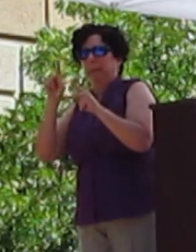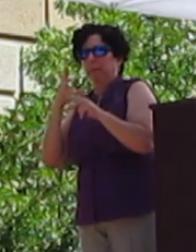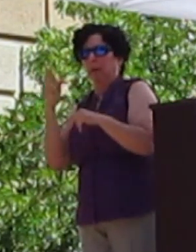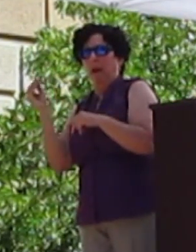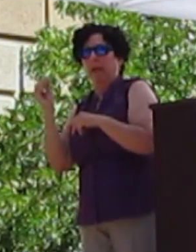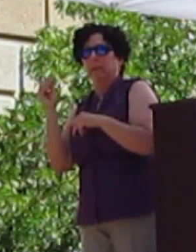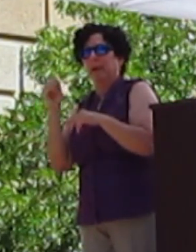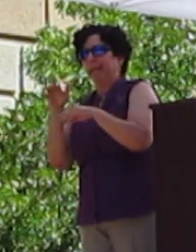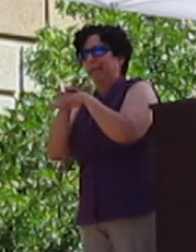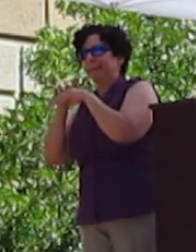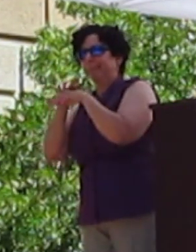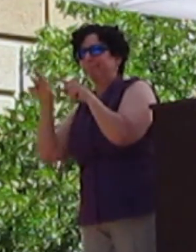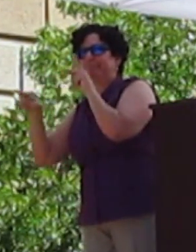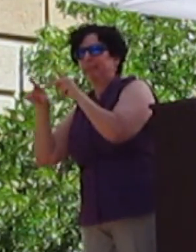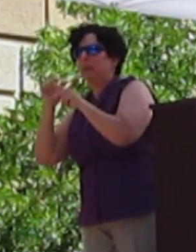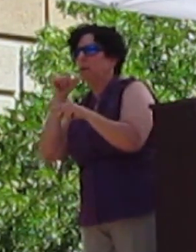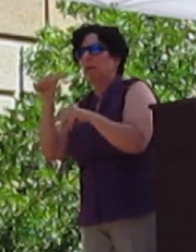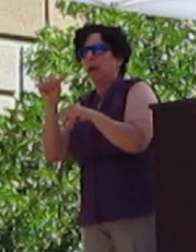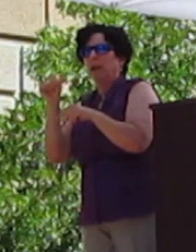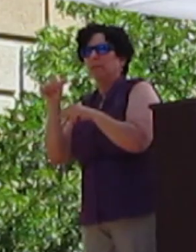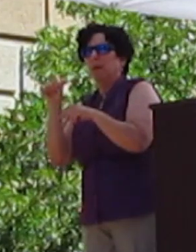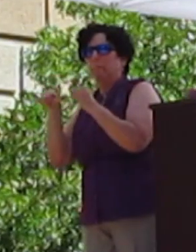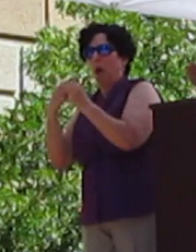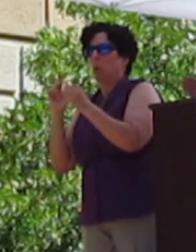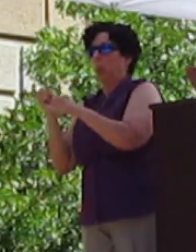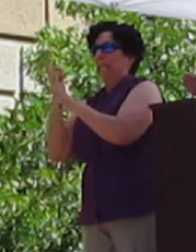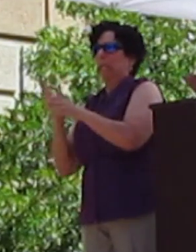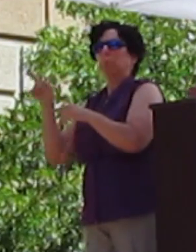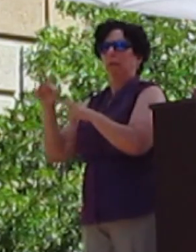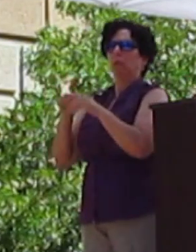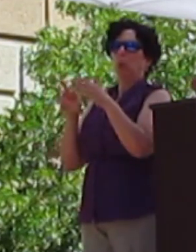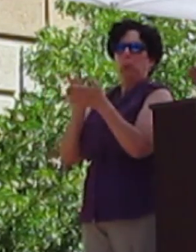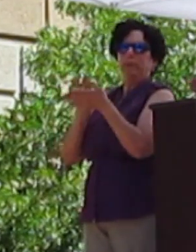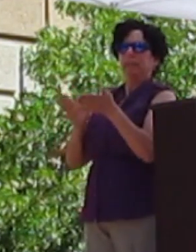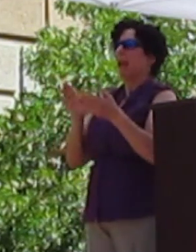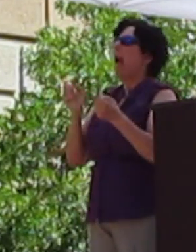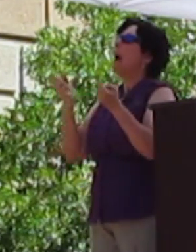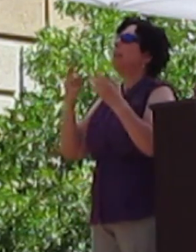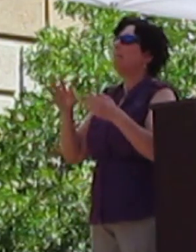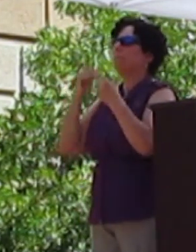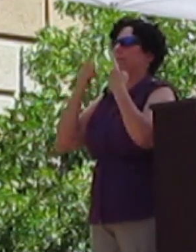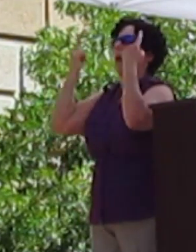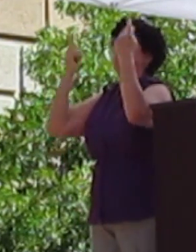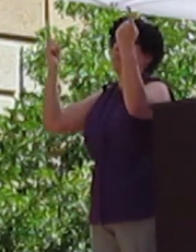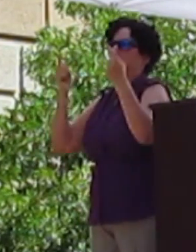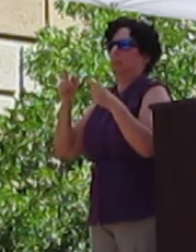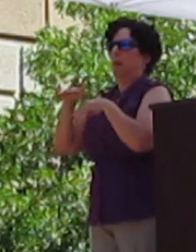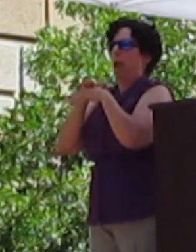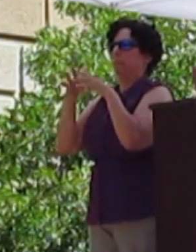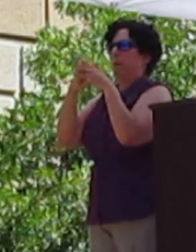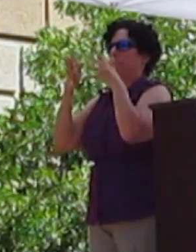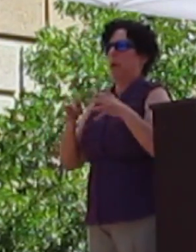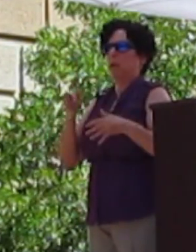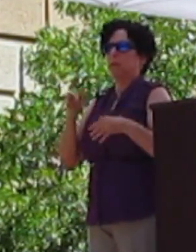losing. Seriously, think about this for a moment. How many famous Native Americans can you name who were famous for something other